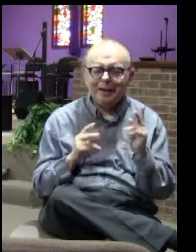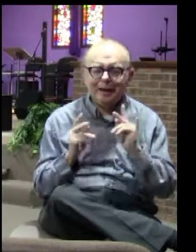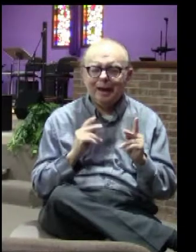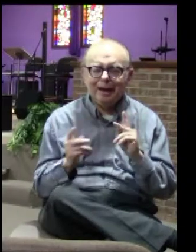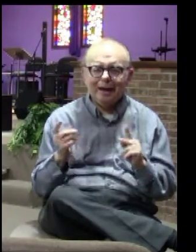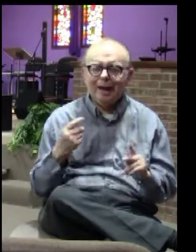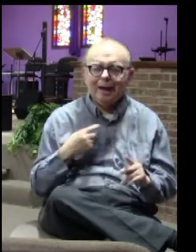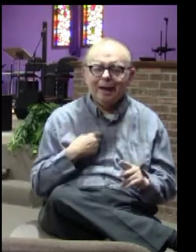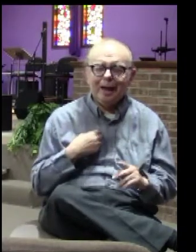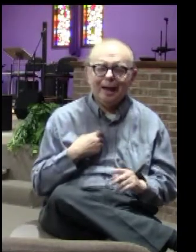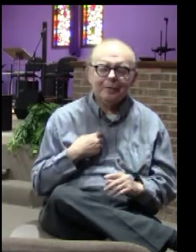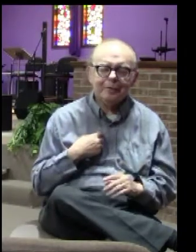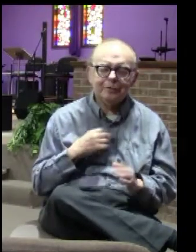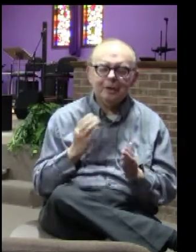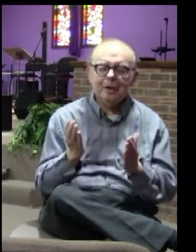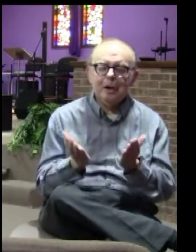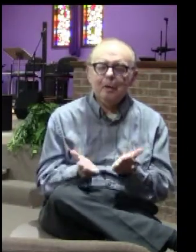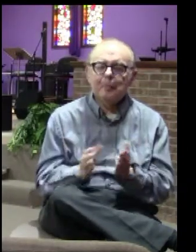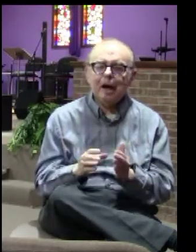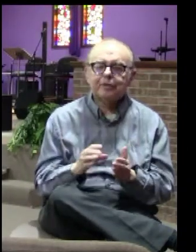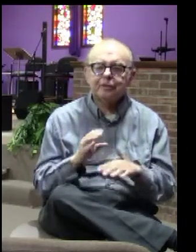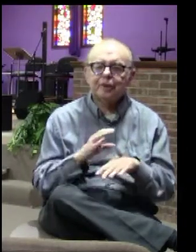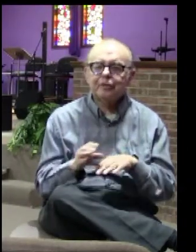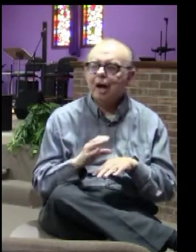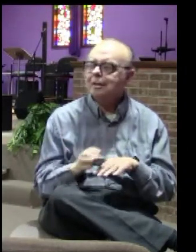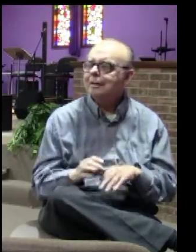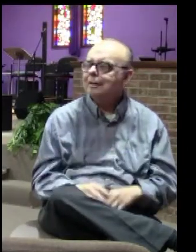I was the box of chocolate.